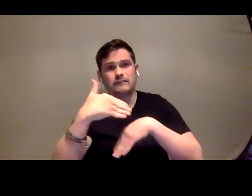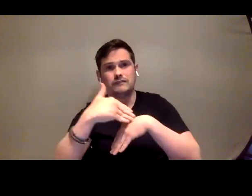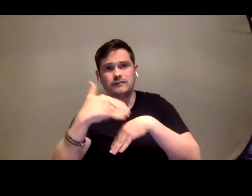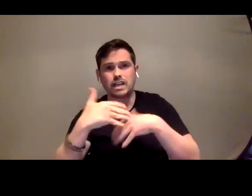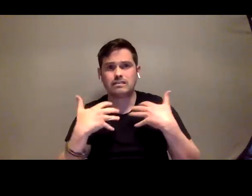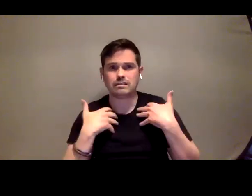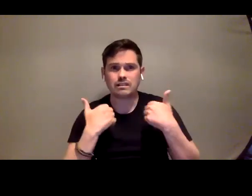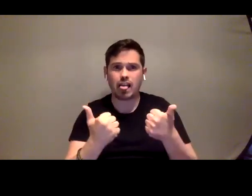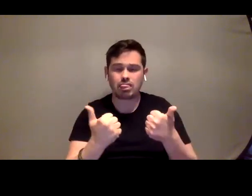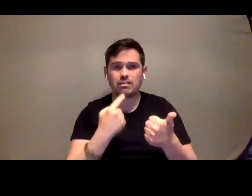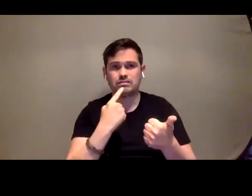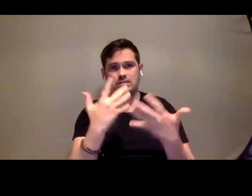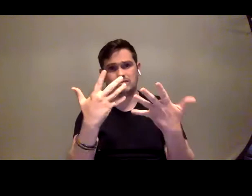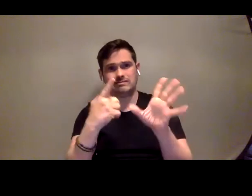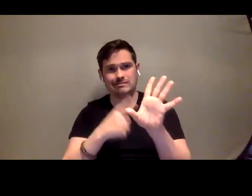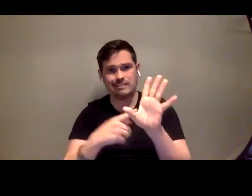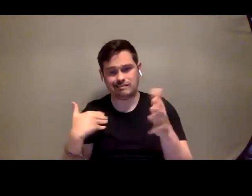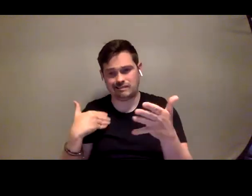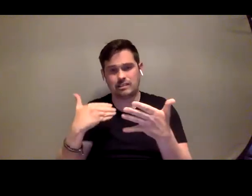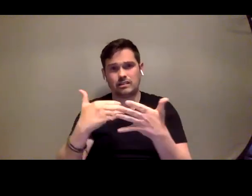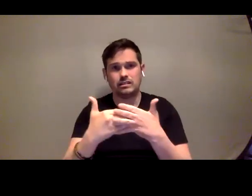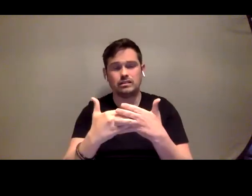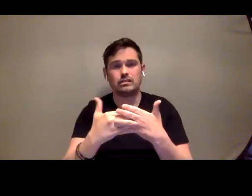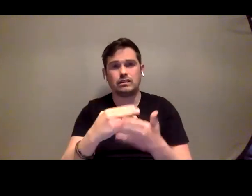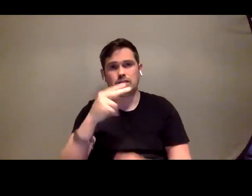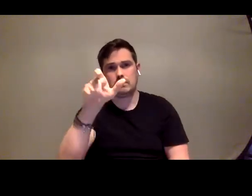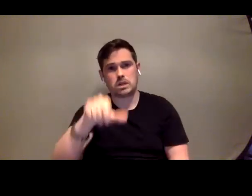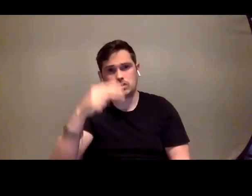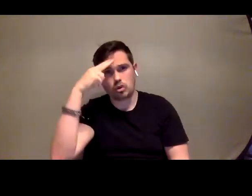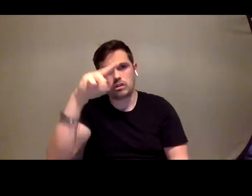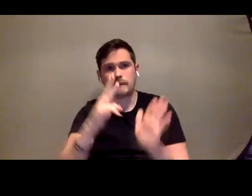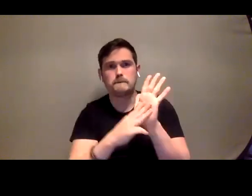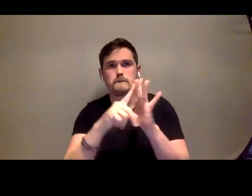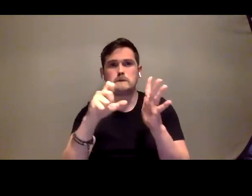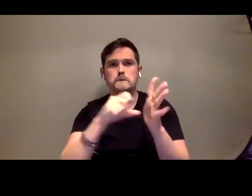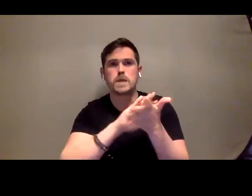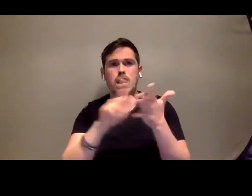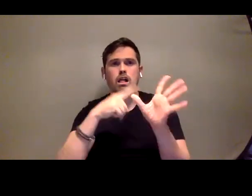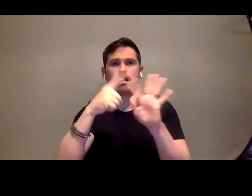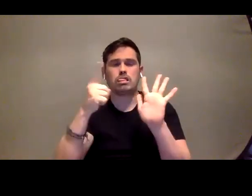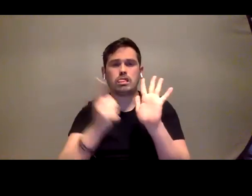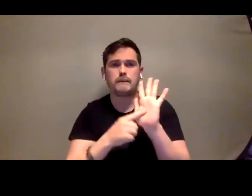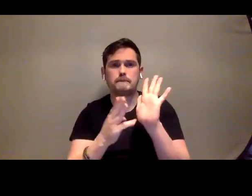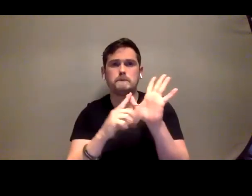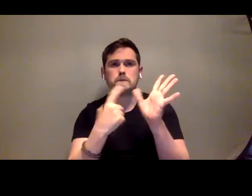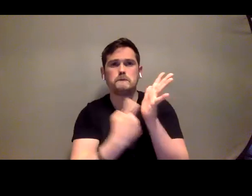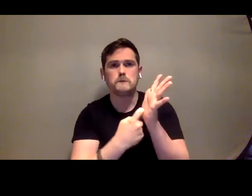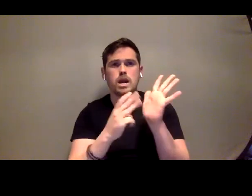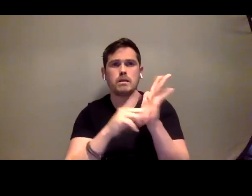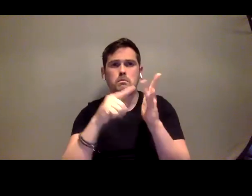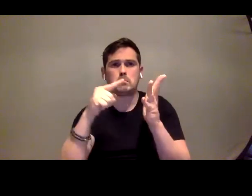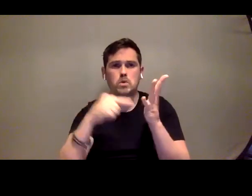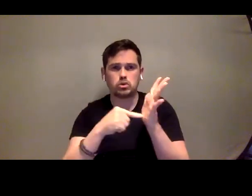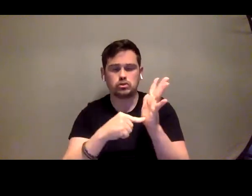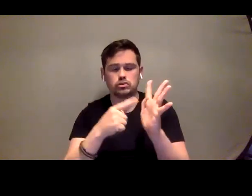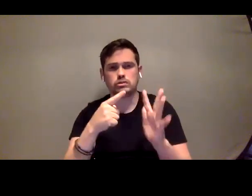10 years, Michael Marmot of the Health Foundation and the Institute for Health Equity and others have been finding that, you